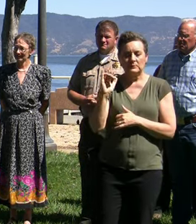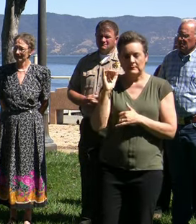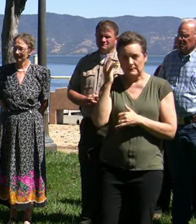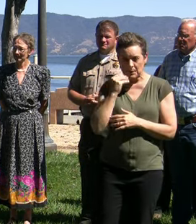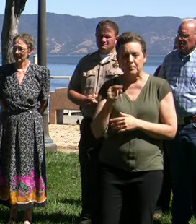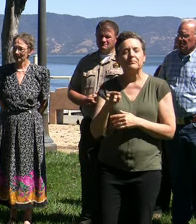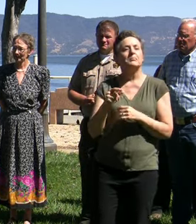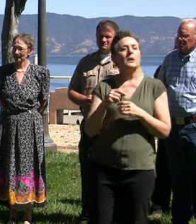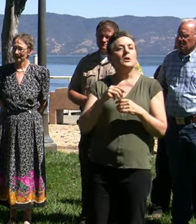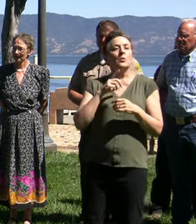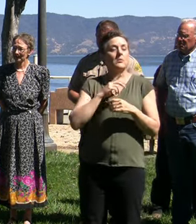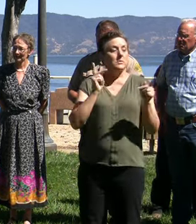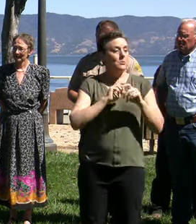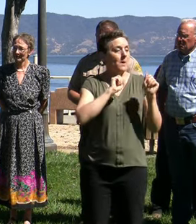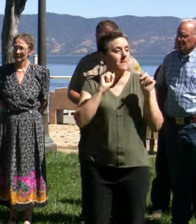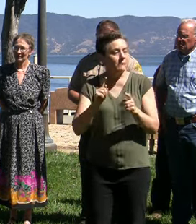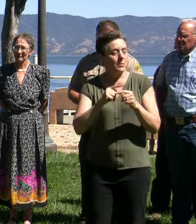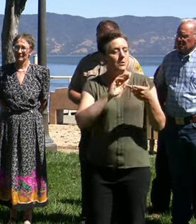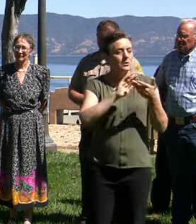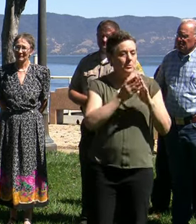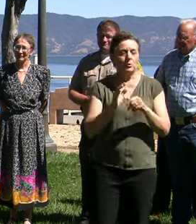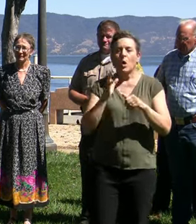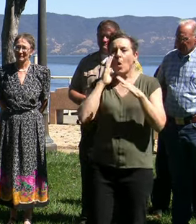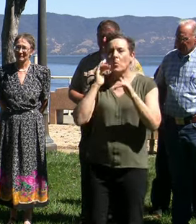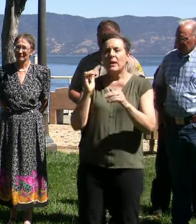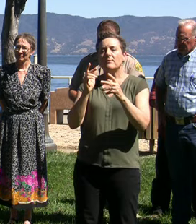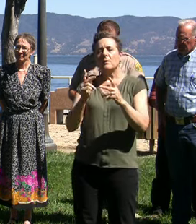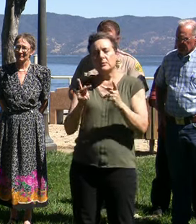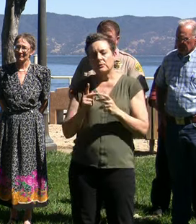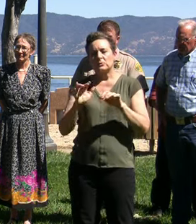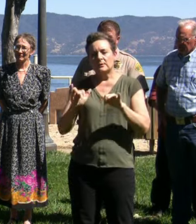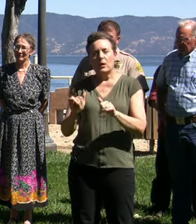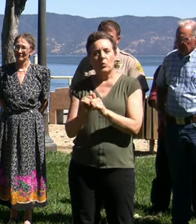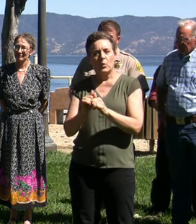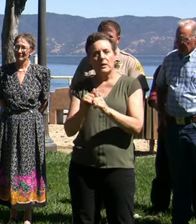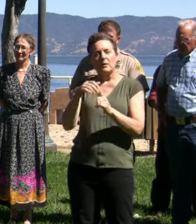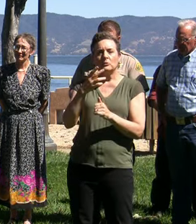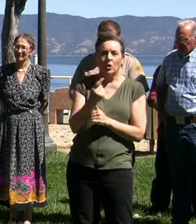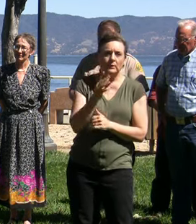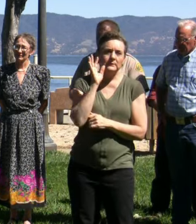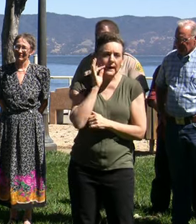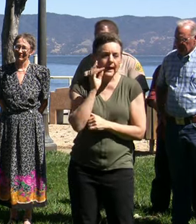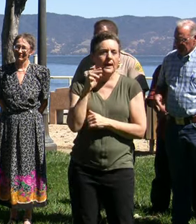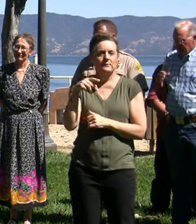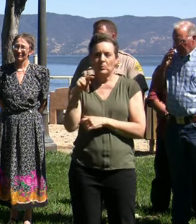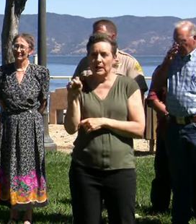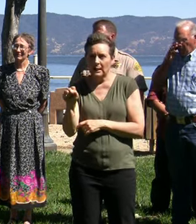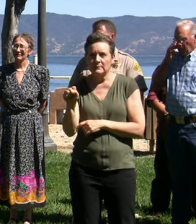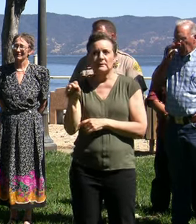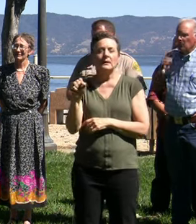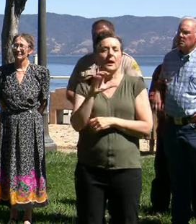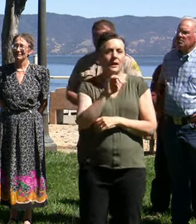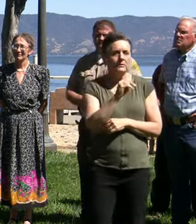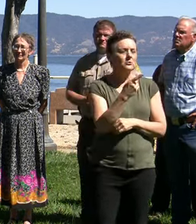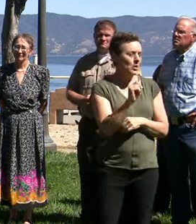back, that they can be somewhere with their pets, because everybody knows there are a lot of pets over in Calistoga and people do like to be there with them. We're